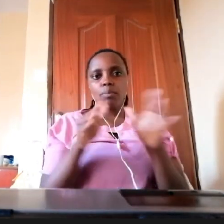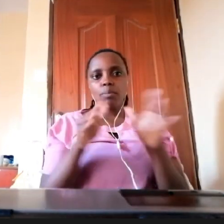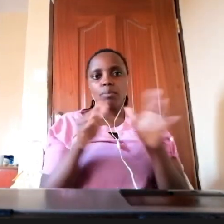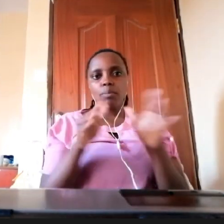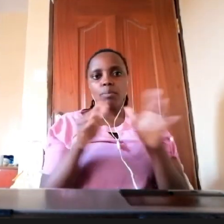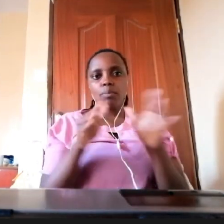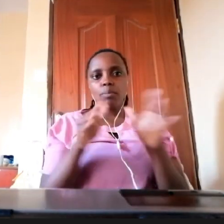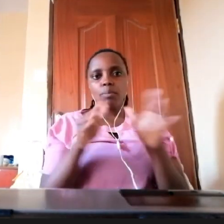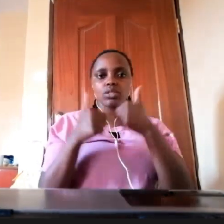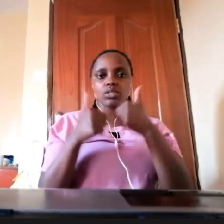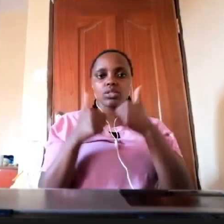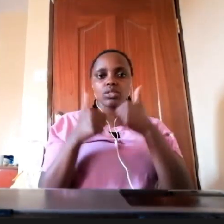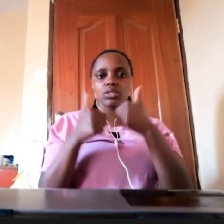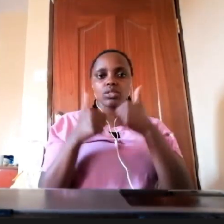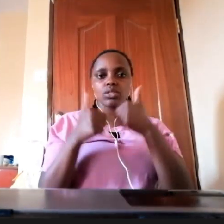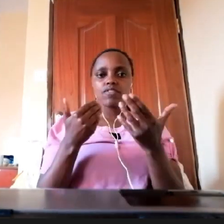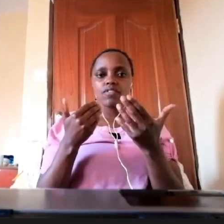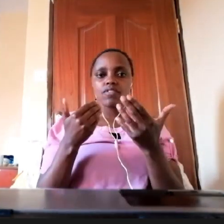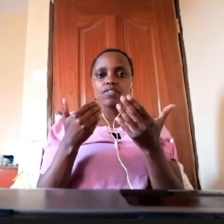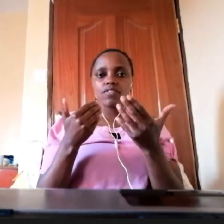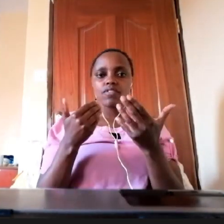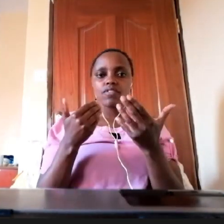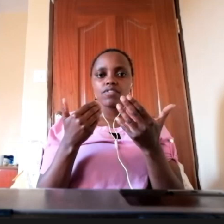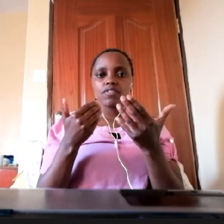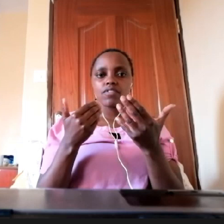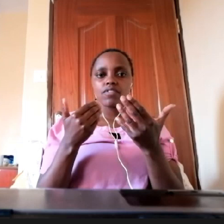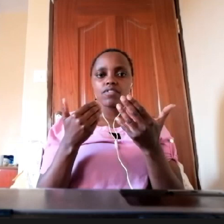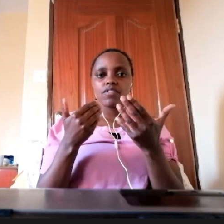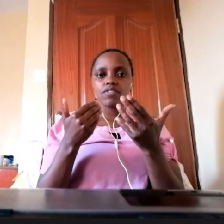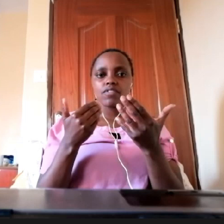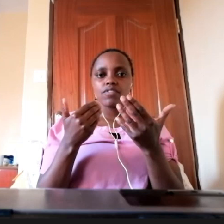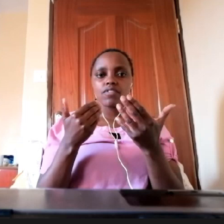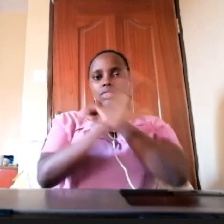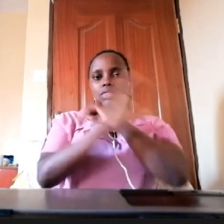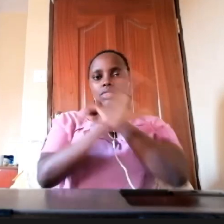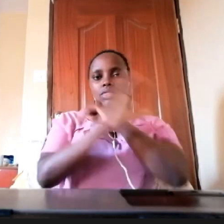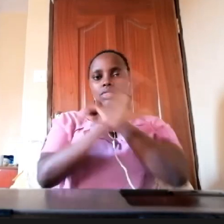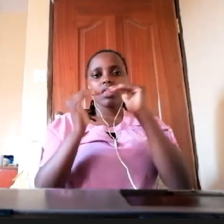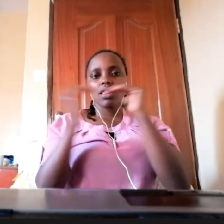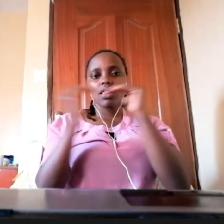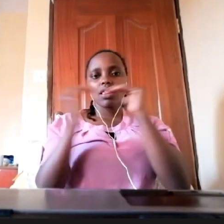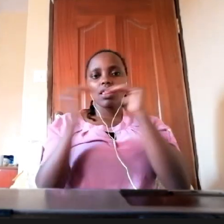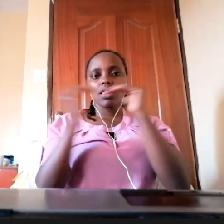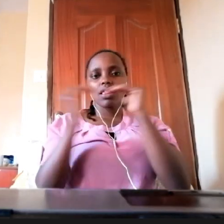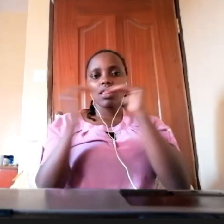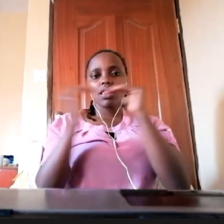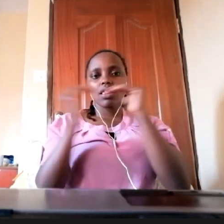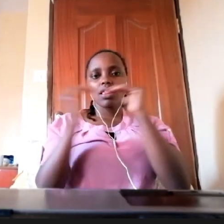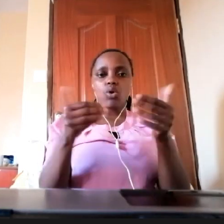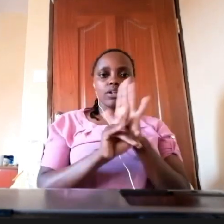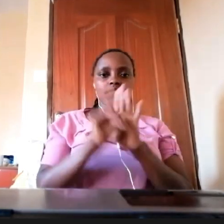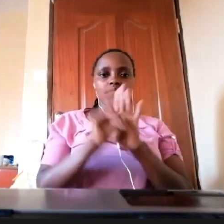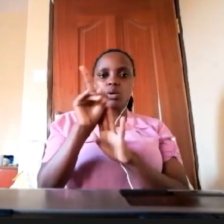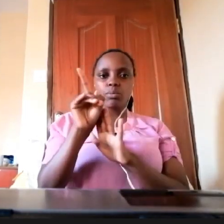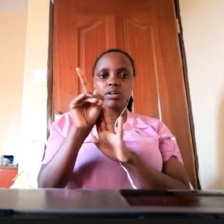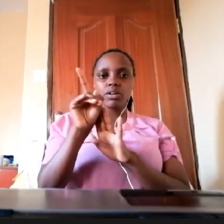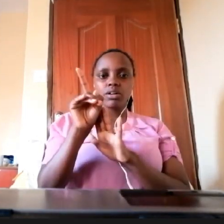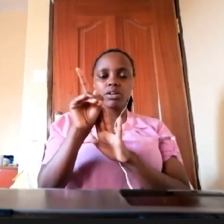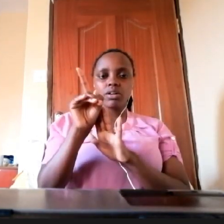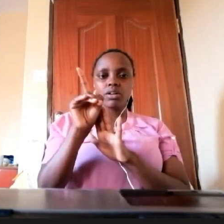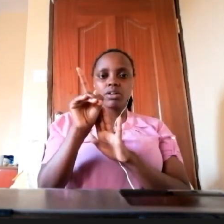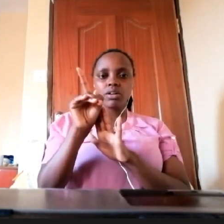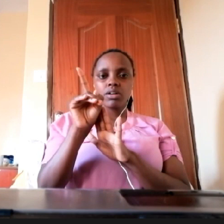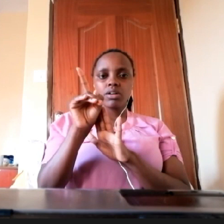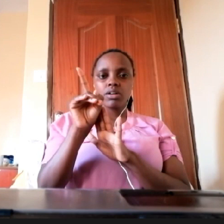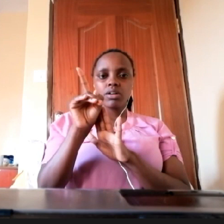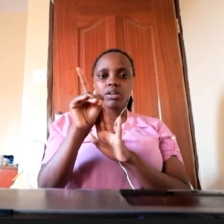that we all facing, especially at country level, to provide or to develop